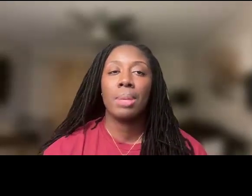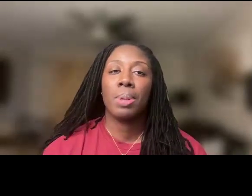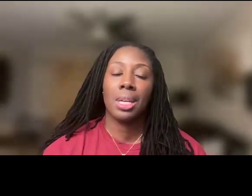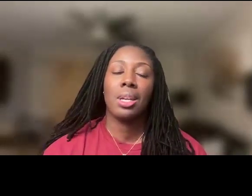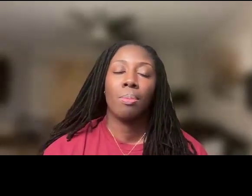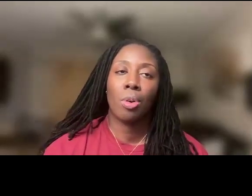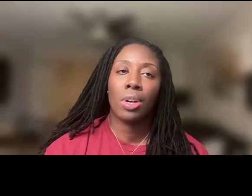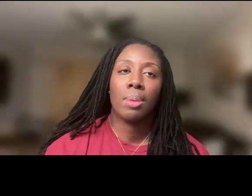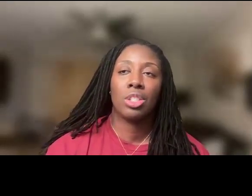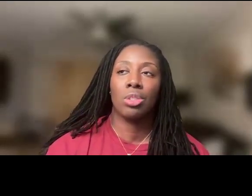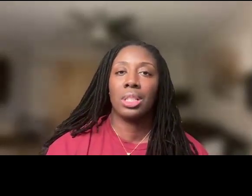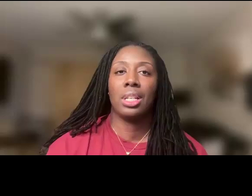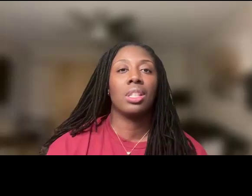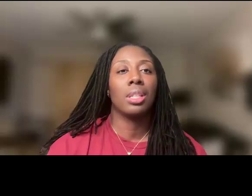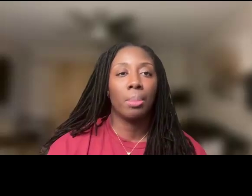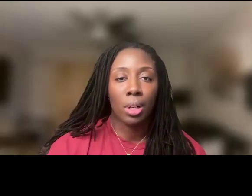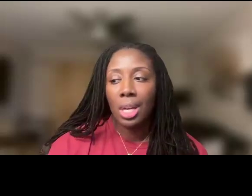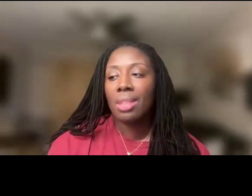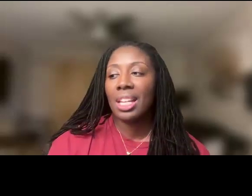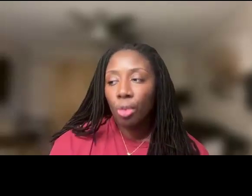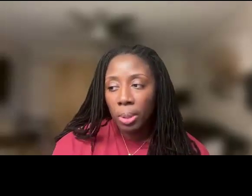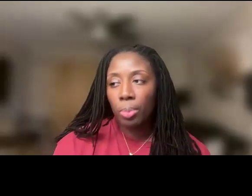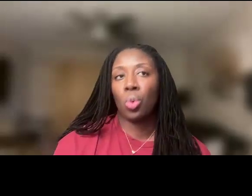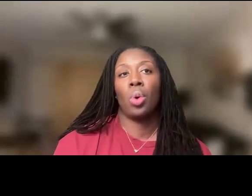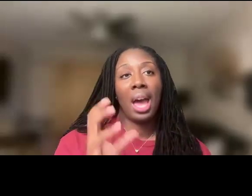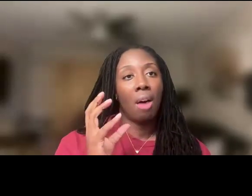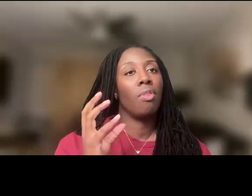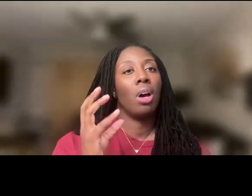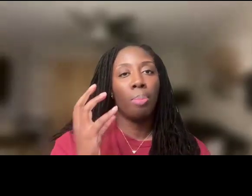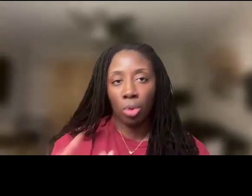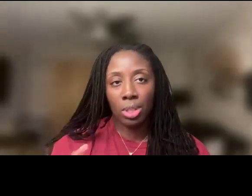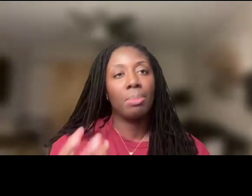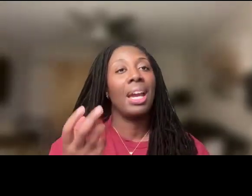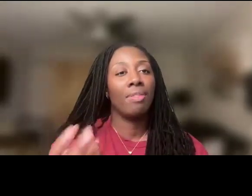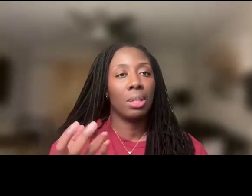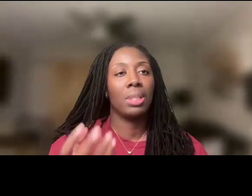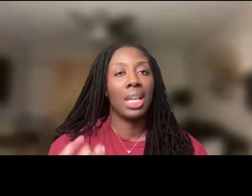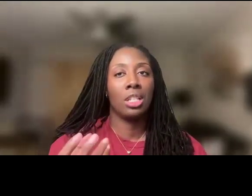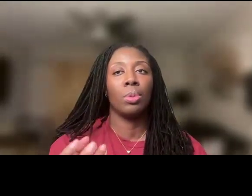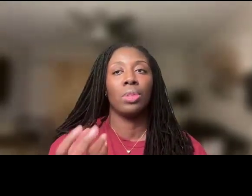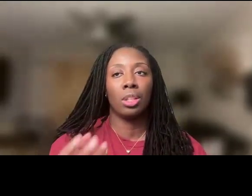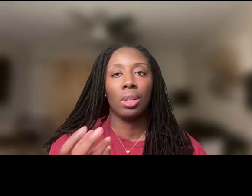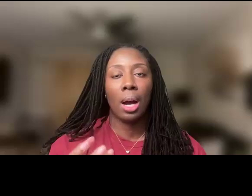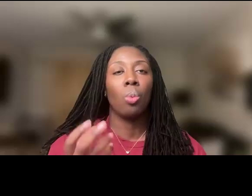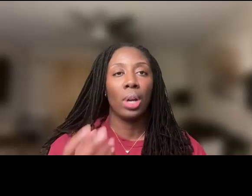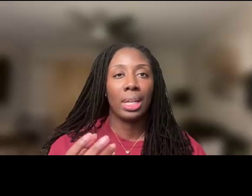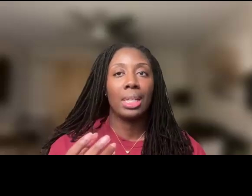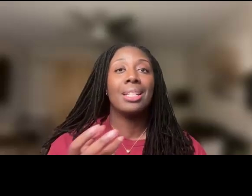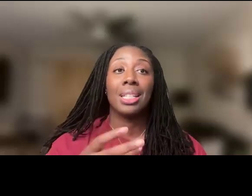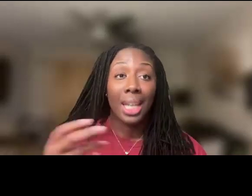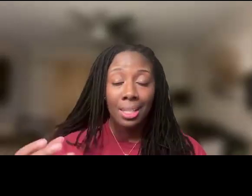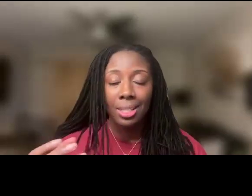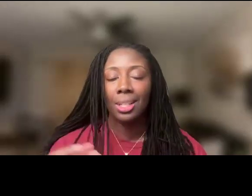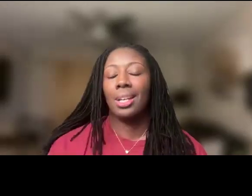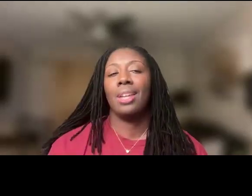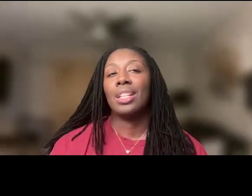our MVP program. That's usually done in the summer. That's for people who have a prototype. They have something tangible that they're now ready